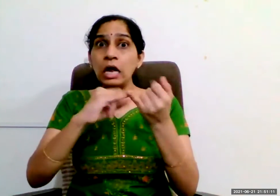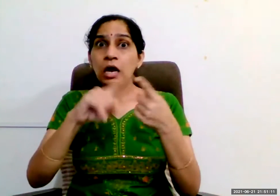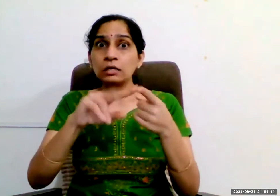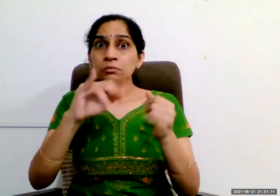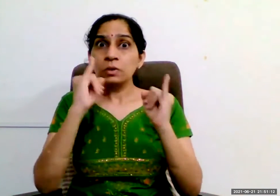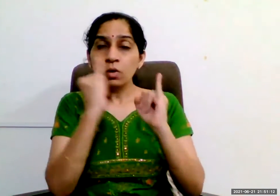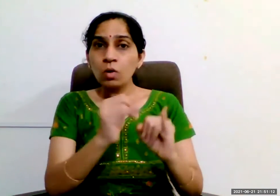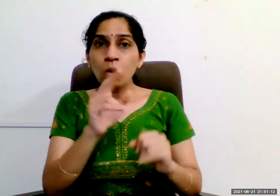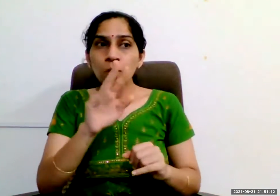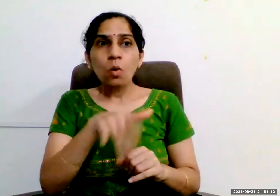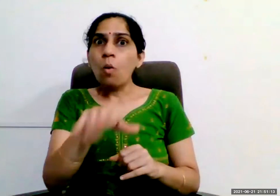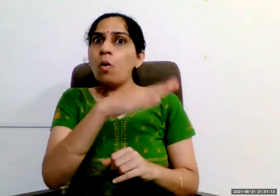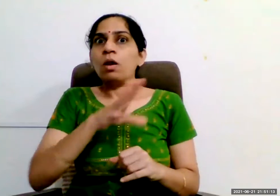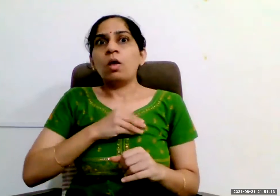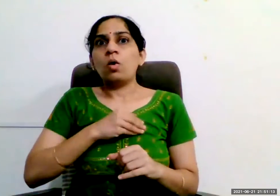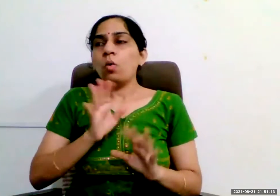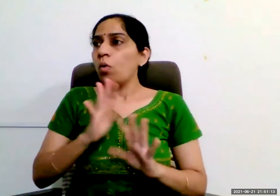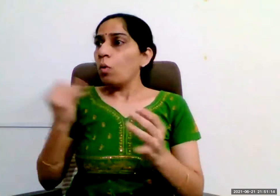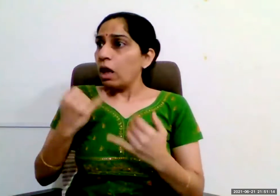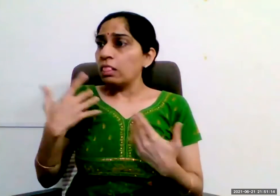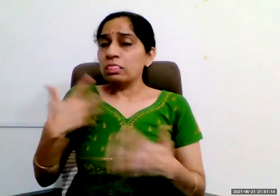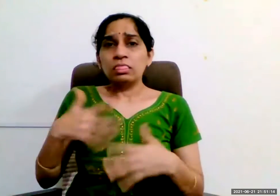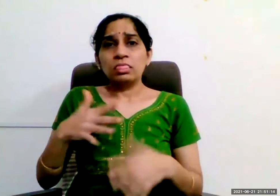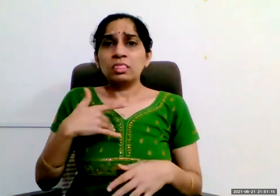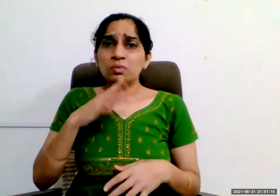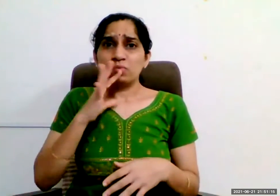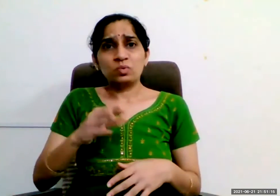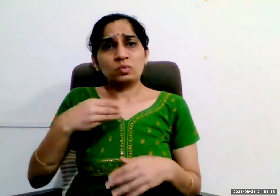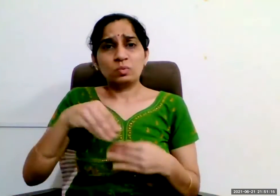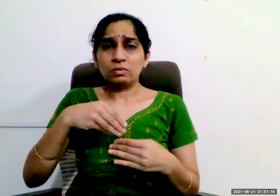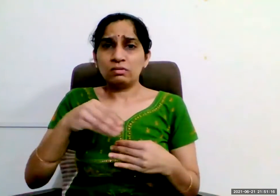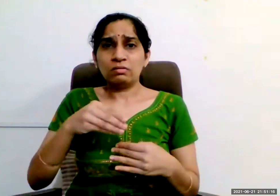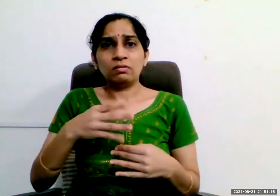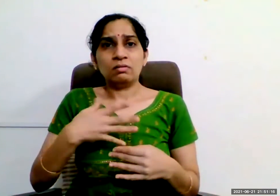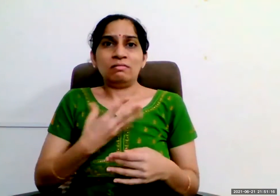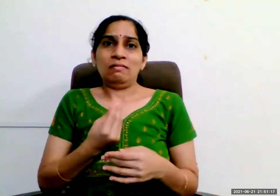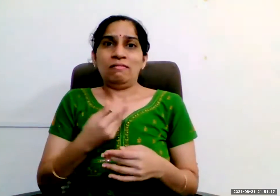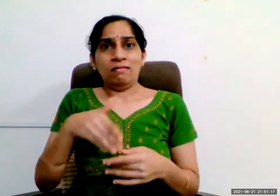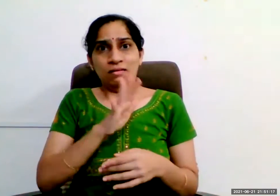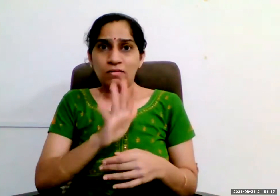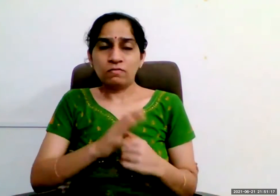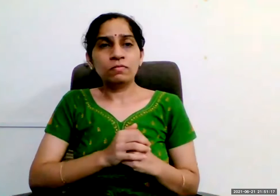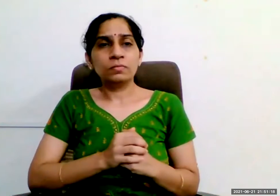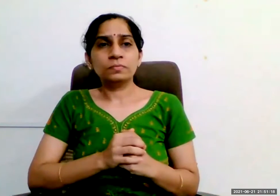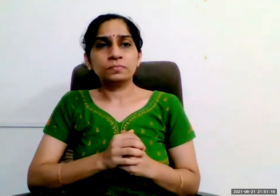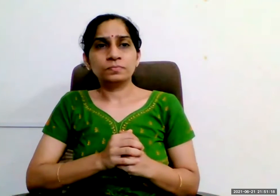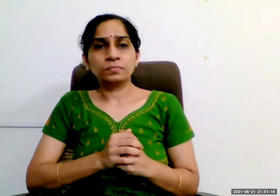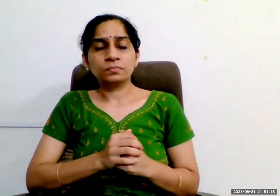that time, that saint opened his eyes, and he, instead of getting angry at the king, he was very angry at his son, that why did